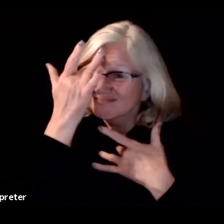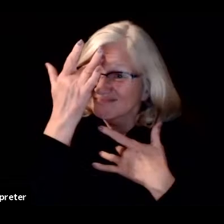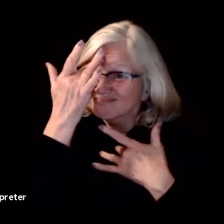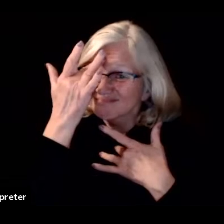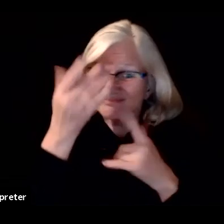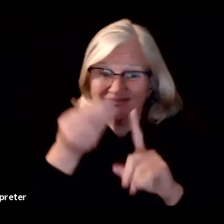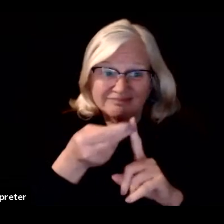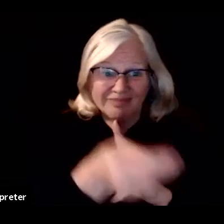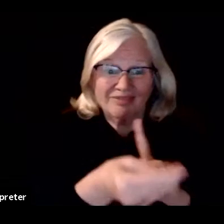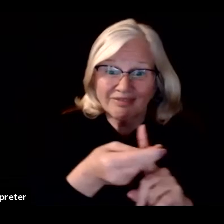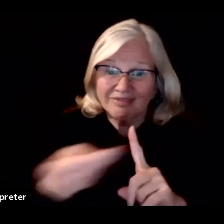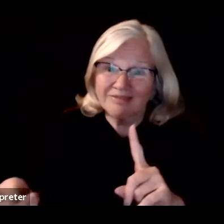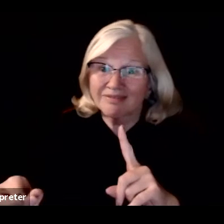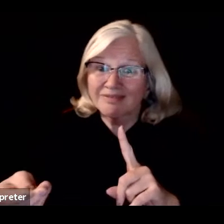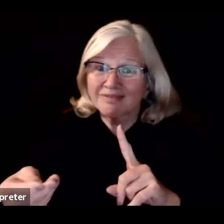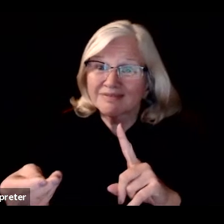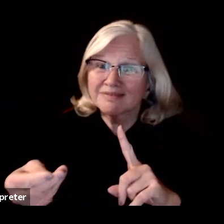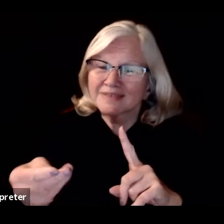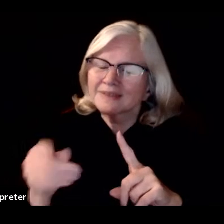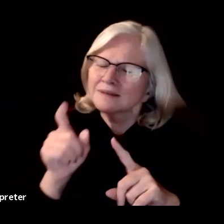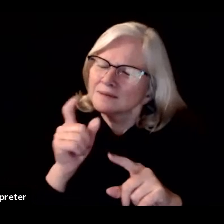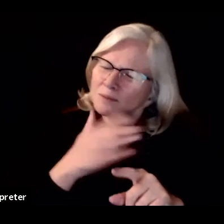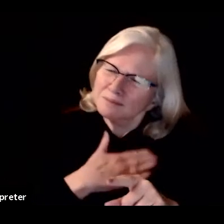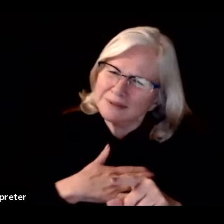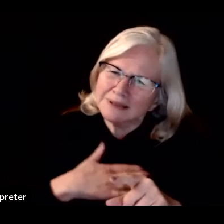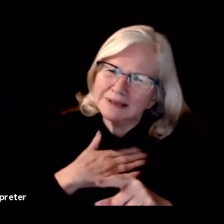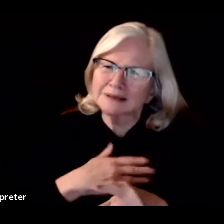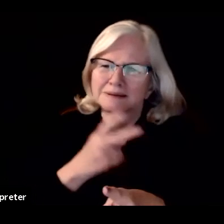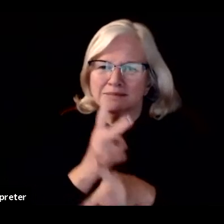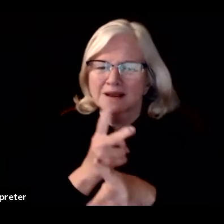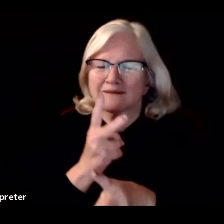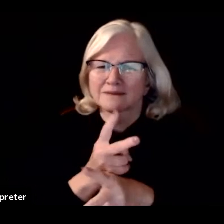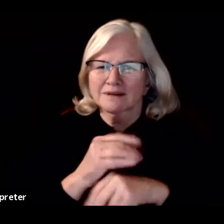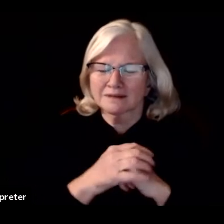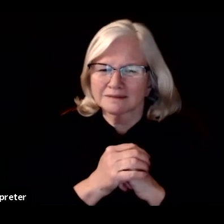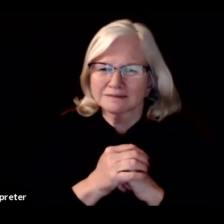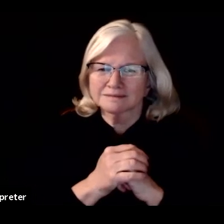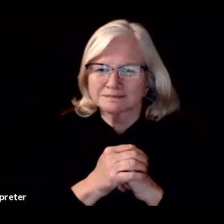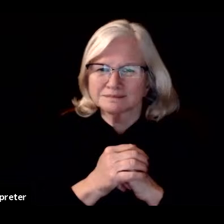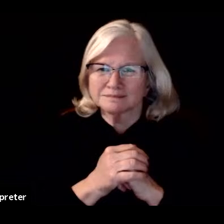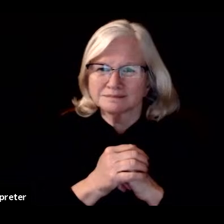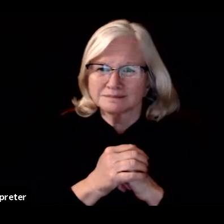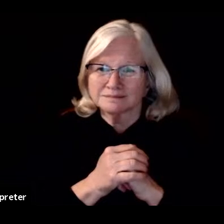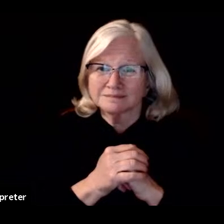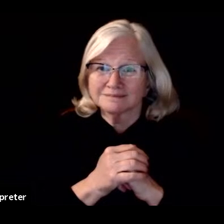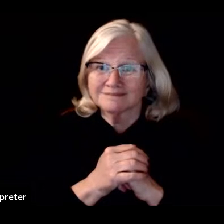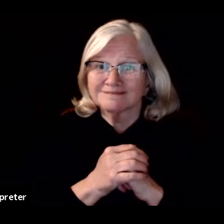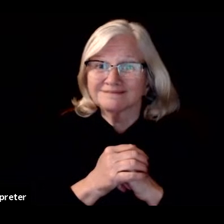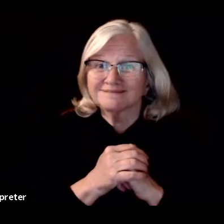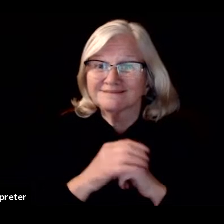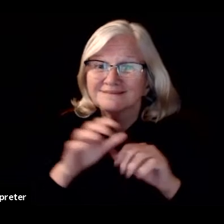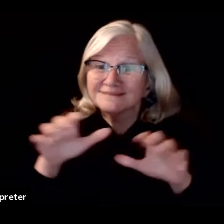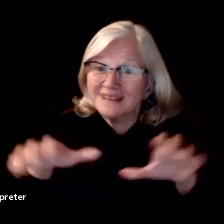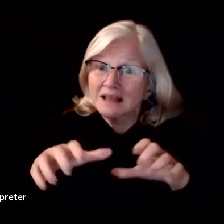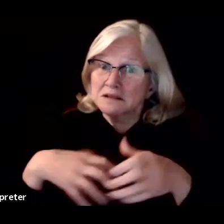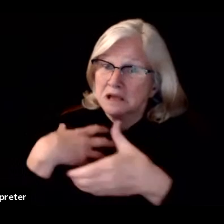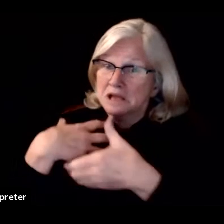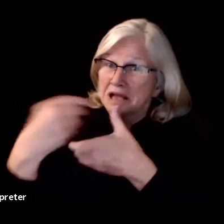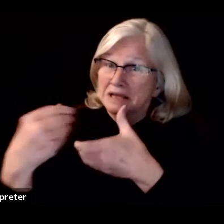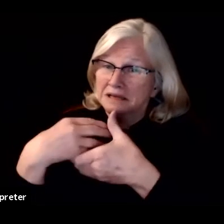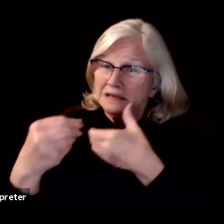point in time outside of our immediate households. But I'd like to give a little update on our testing